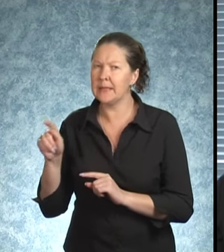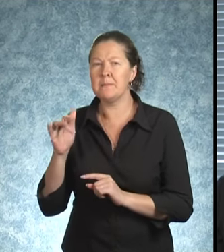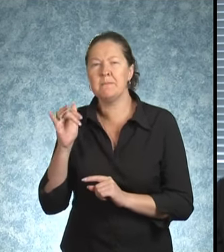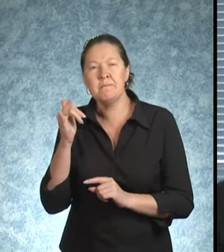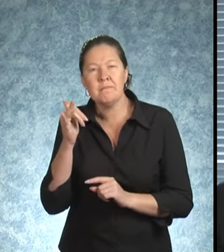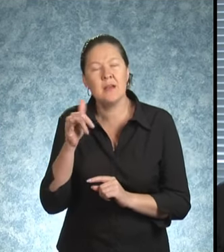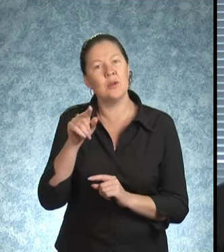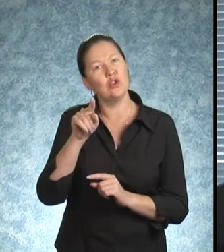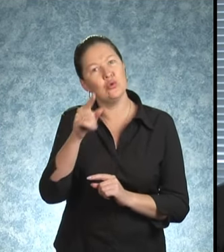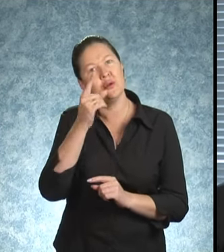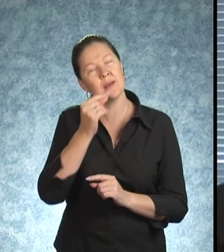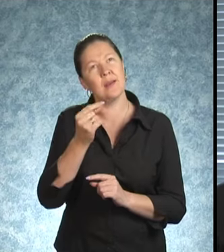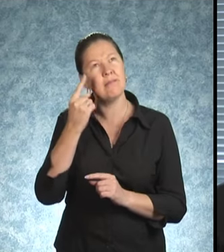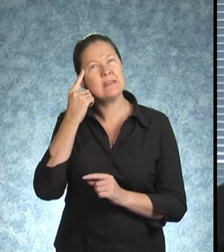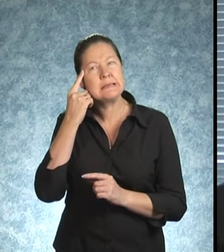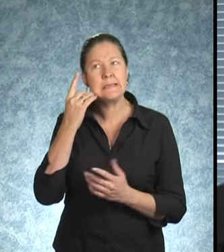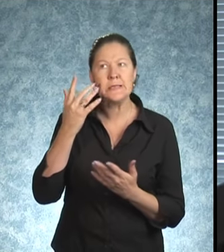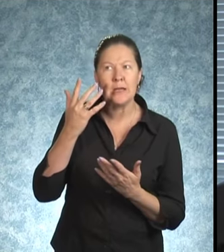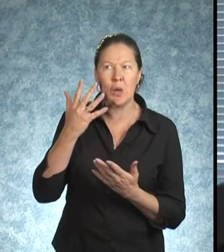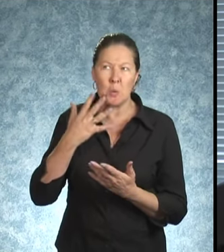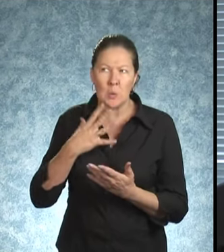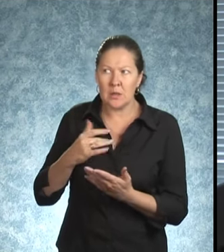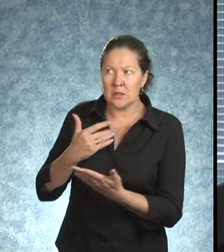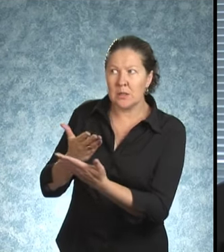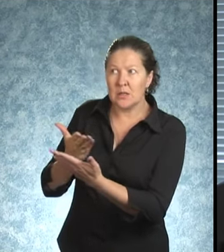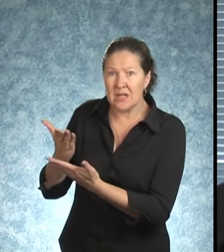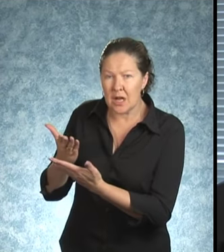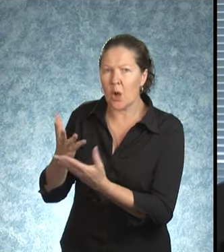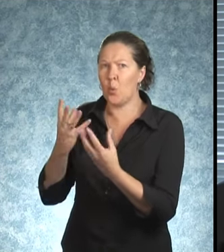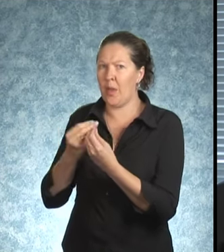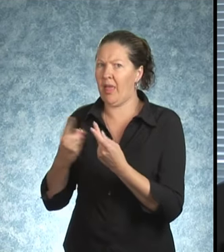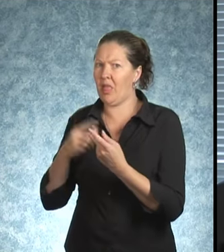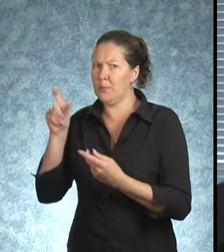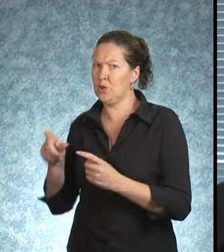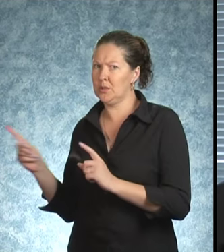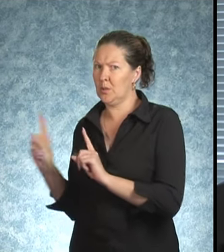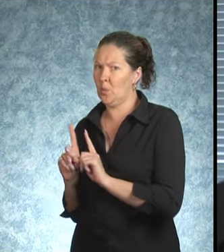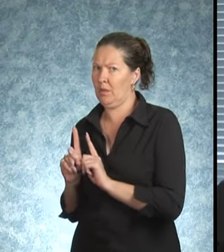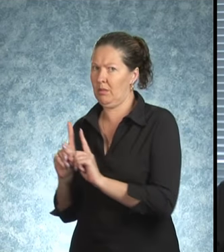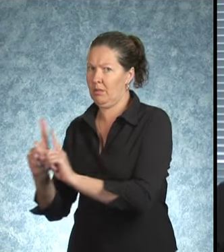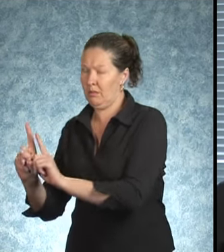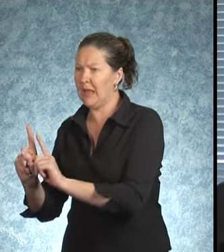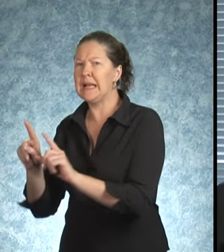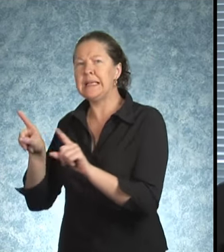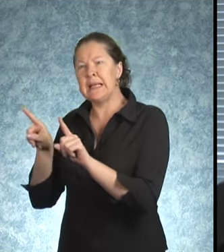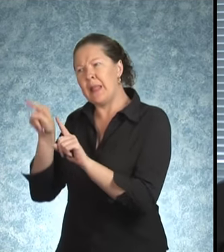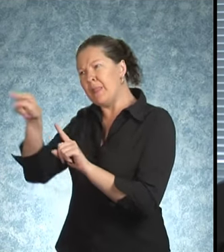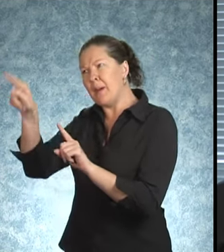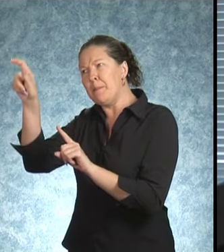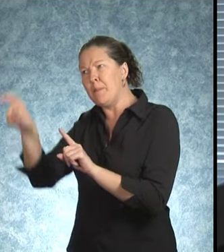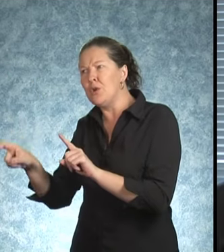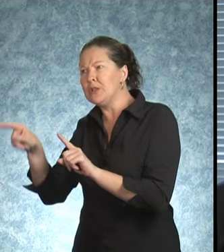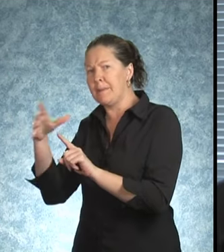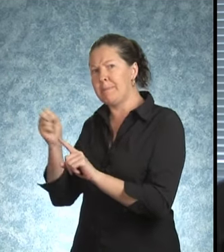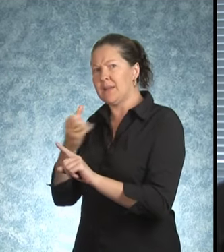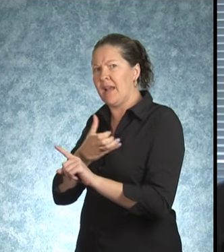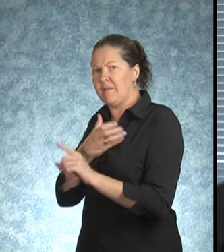might choose to have a conversation with them with someone else present, someone that they also feel comfortable